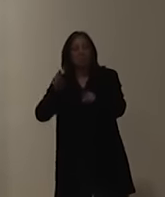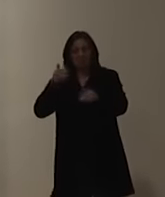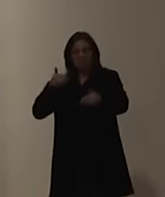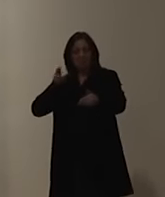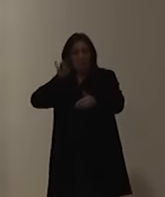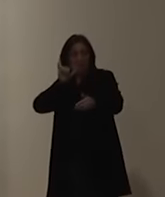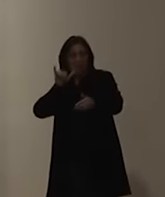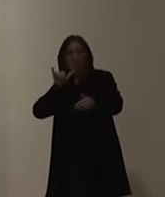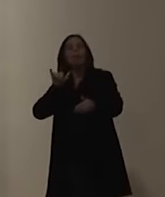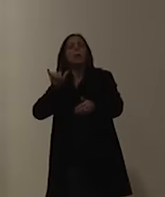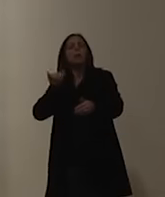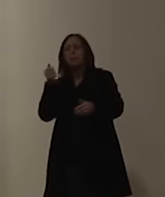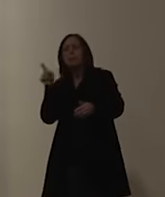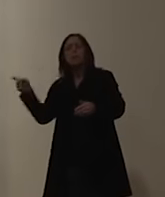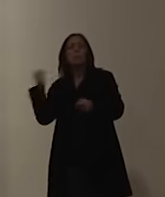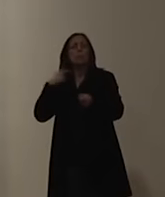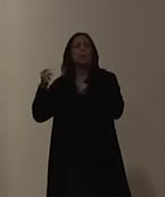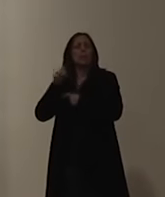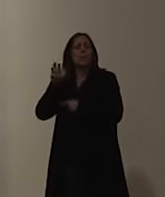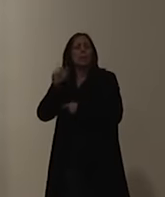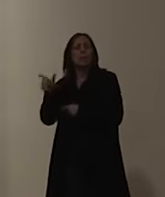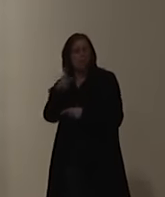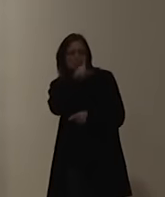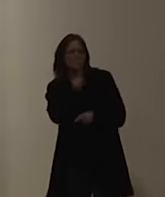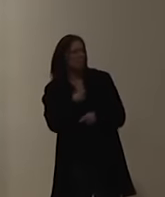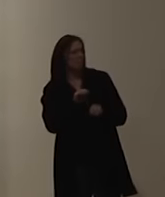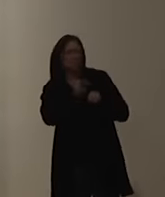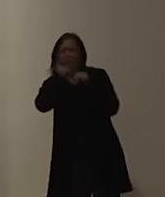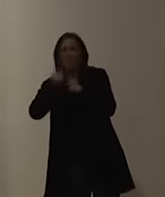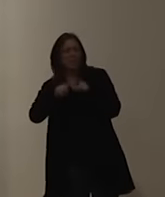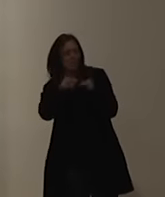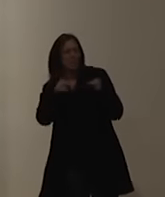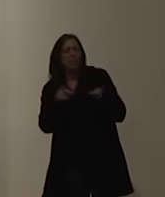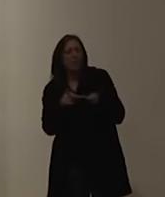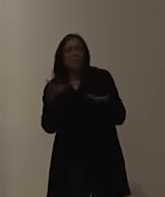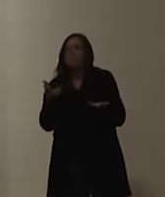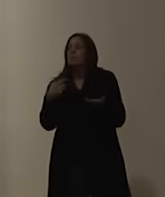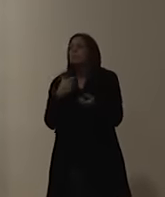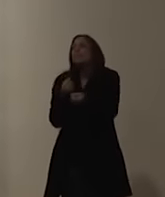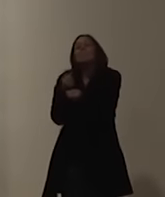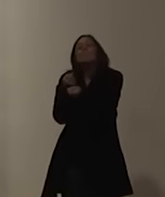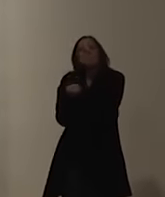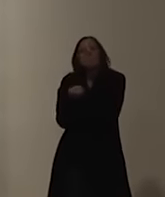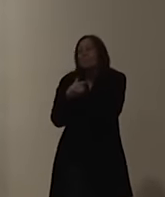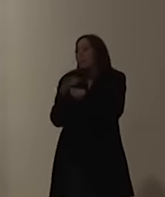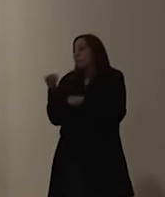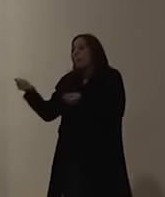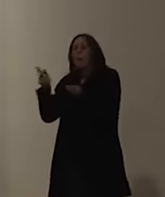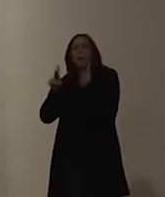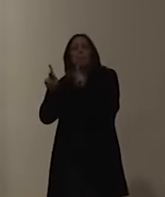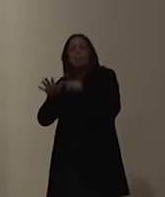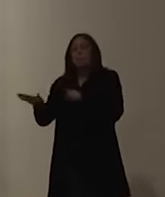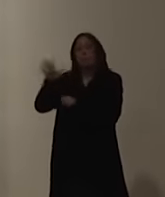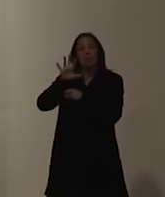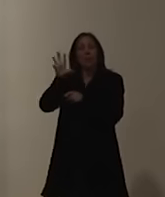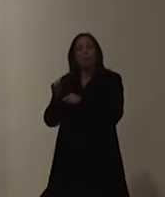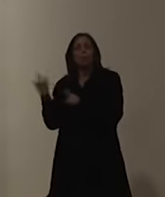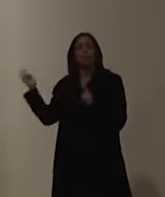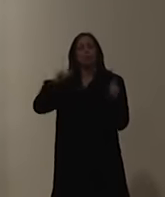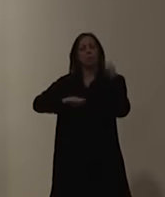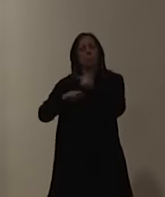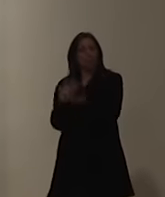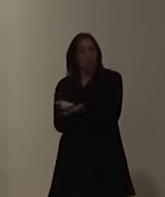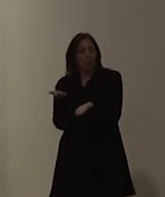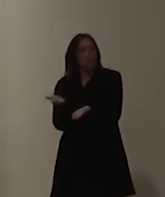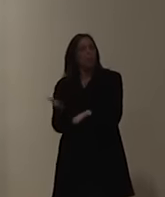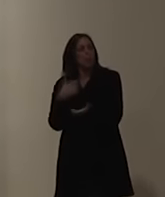were sponsoring, a friend of mine had paid for much of the meeting so that people from across Africa could come. And